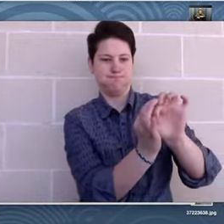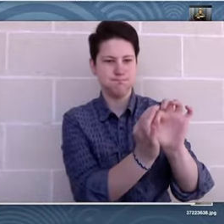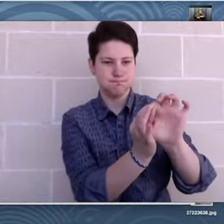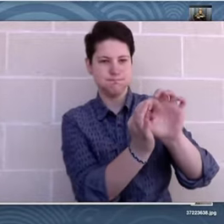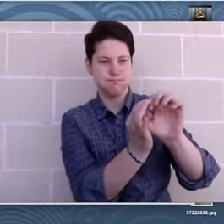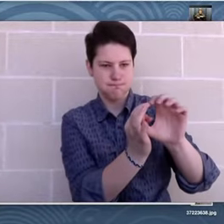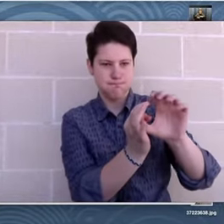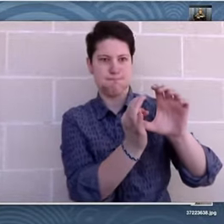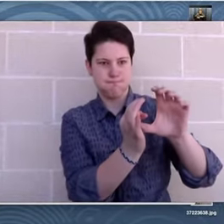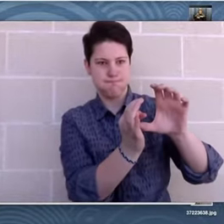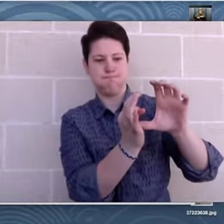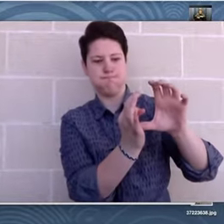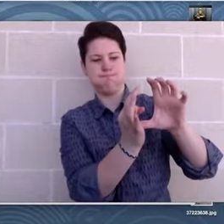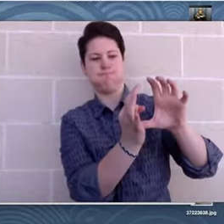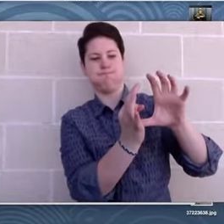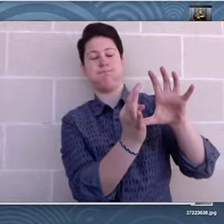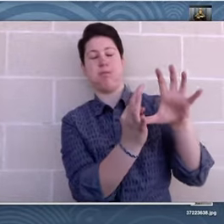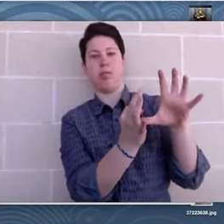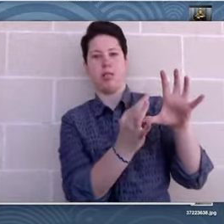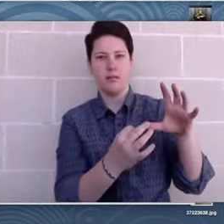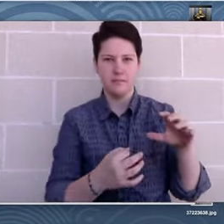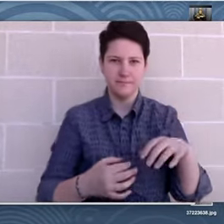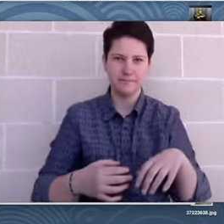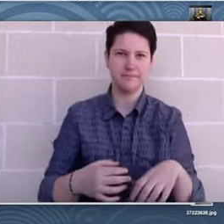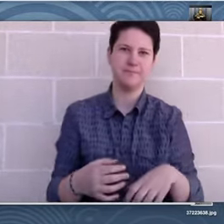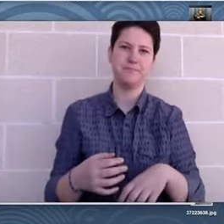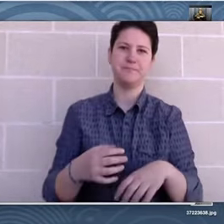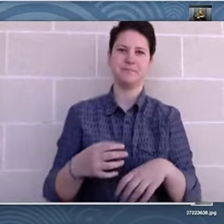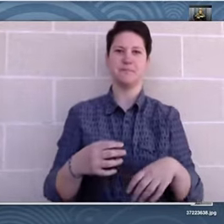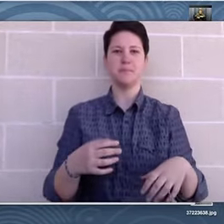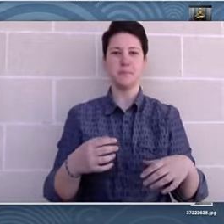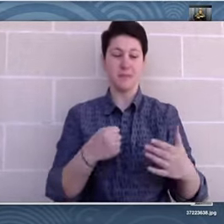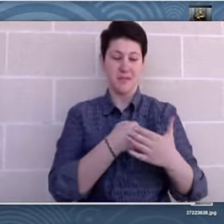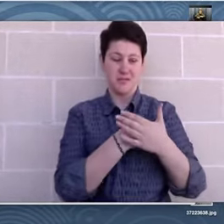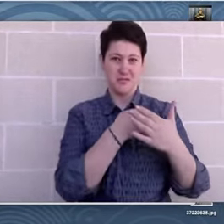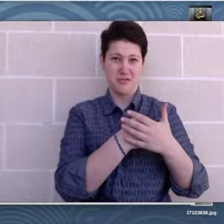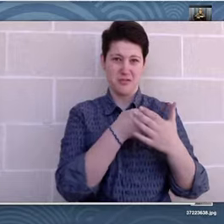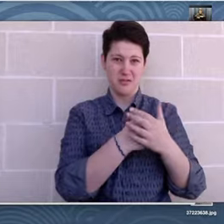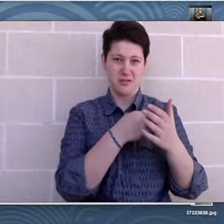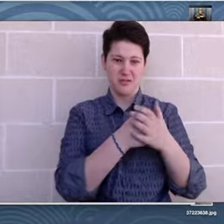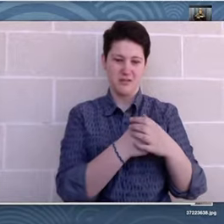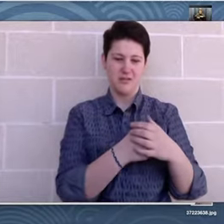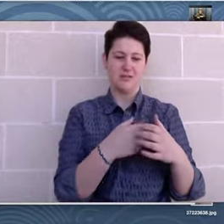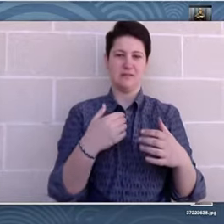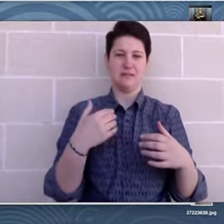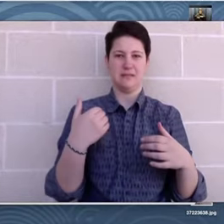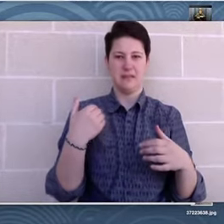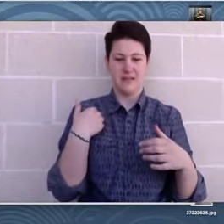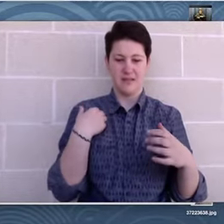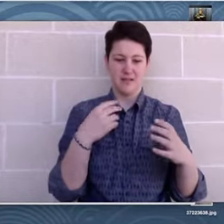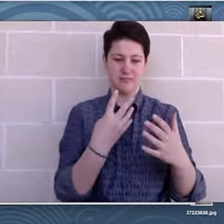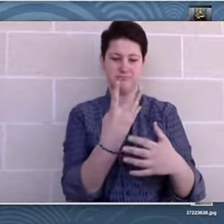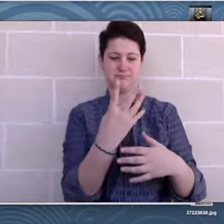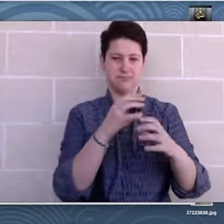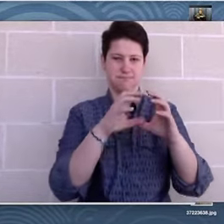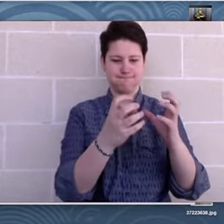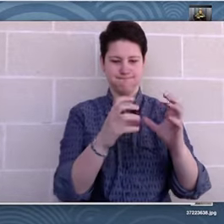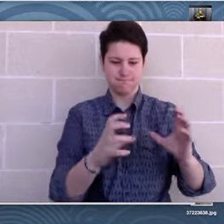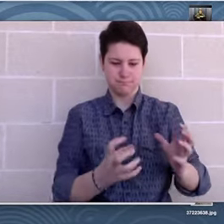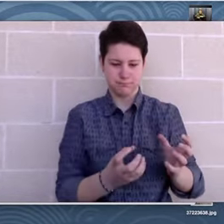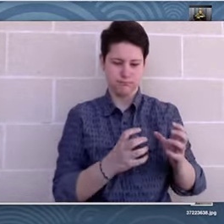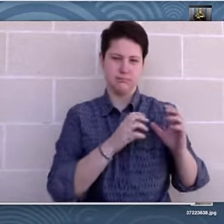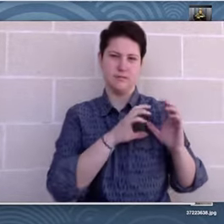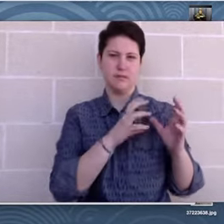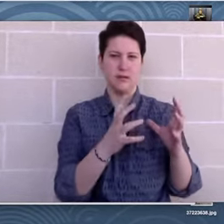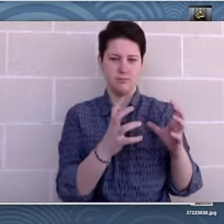Similarly, when the heart pumps blood into systemic aorta or into the pulmonary trunk, the blood flows with pressure in the